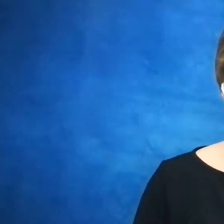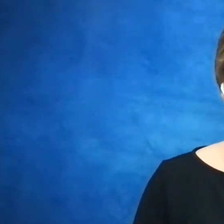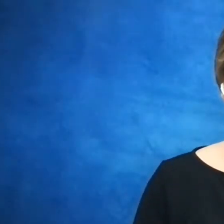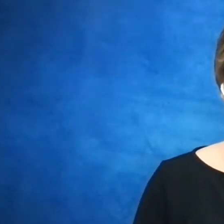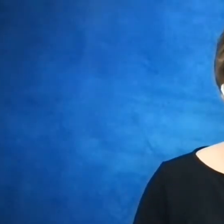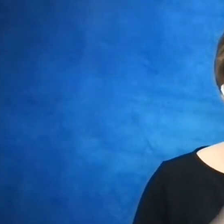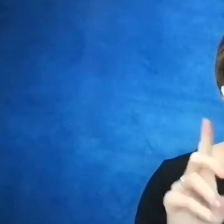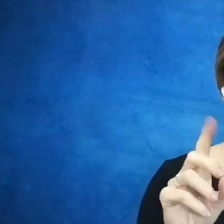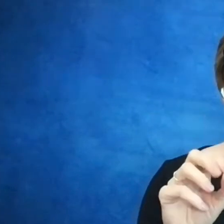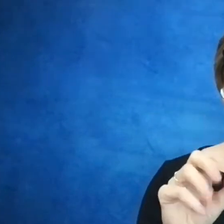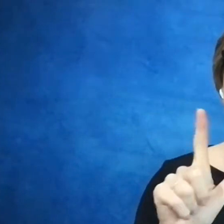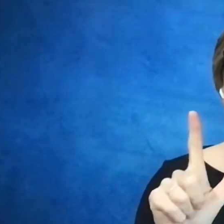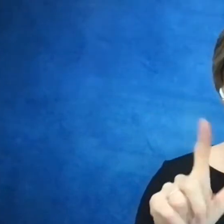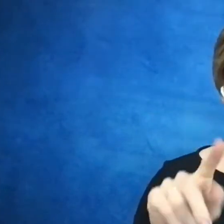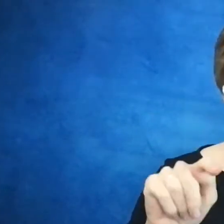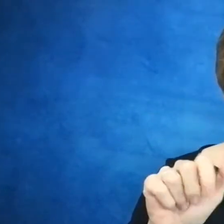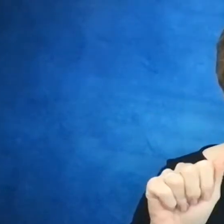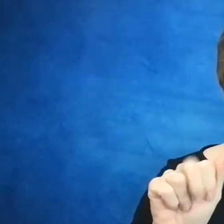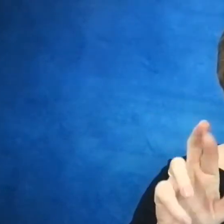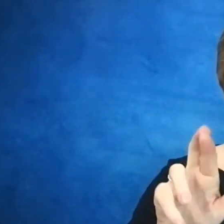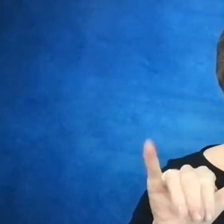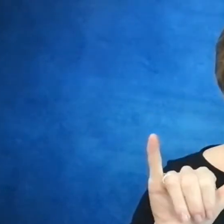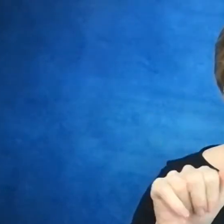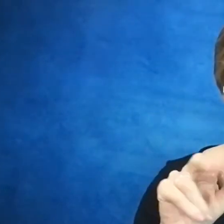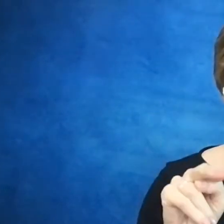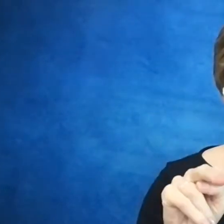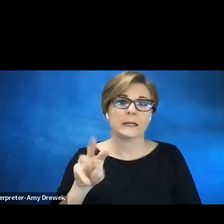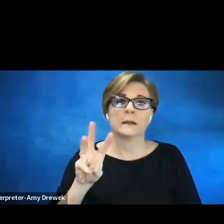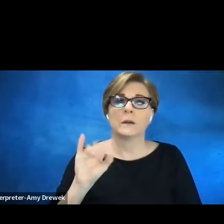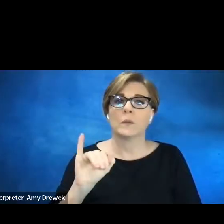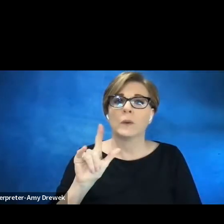Department of Labor, Taryn Williams.